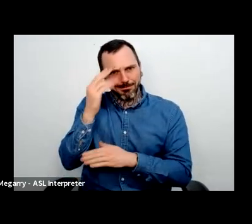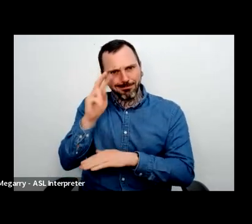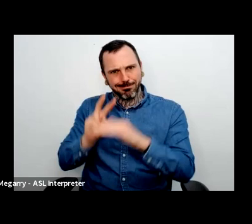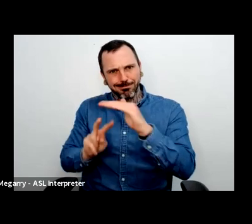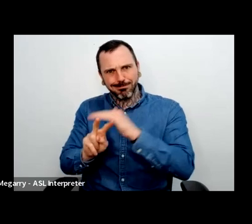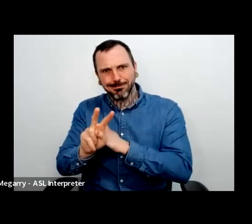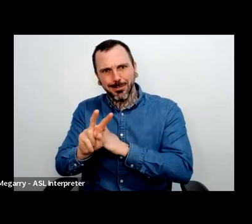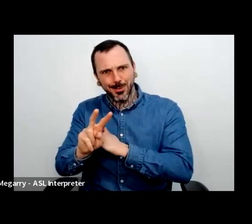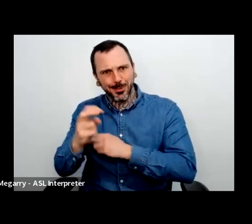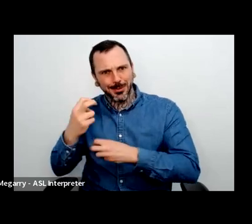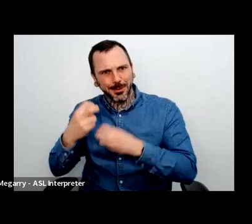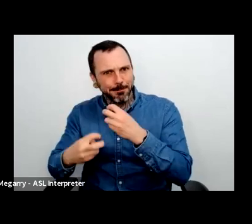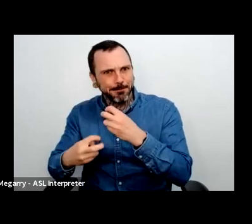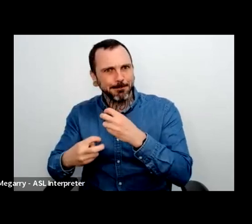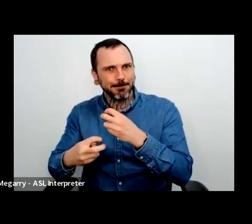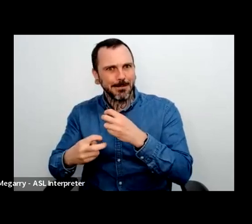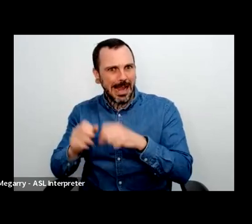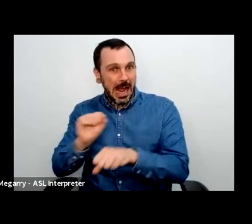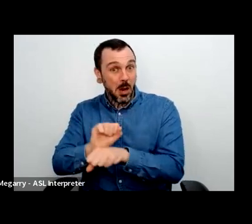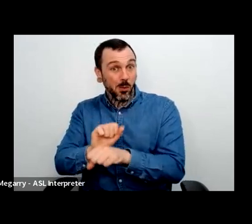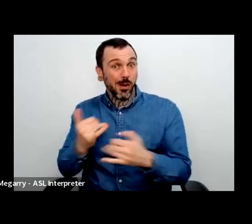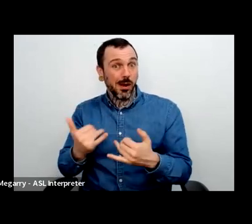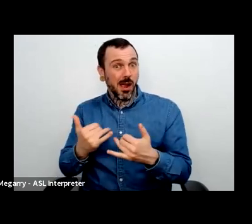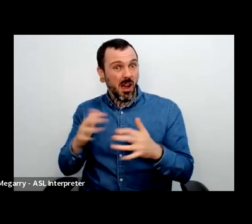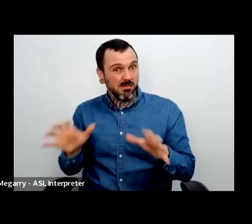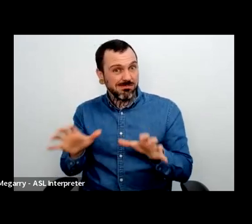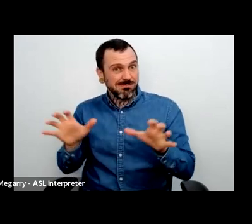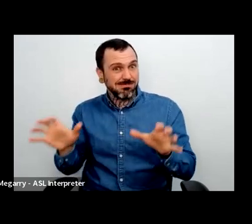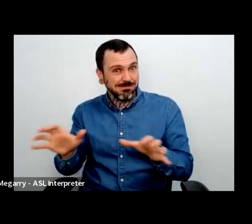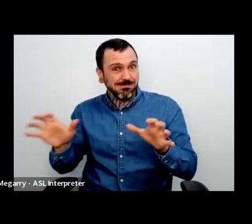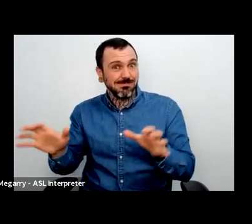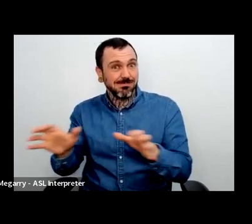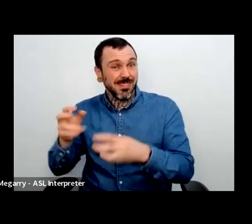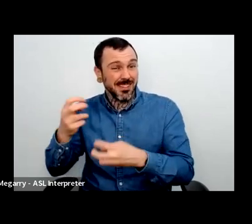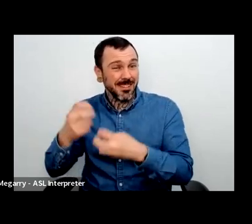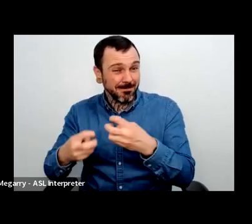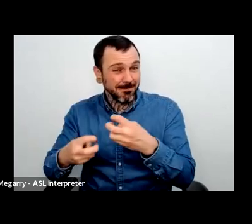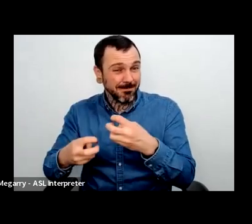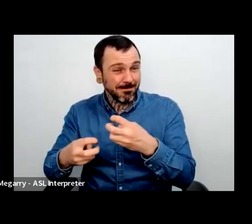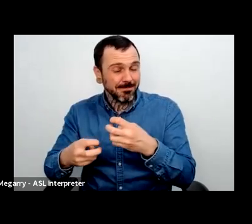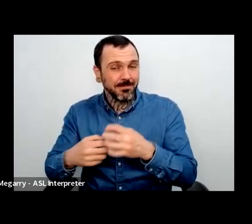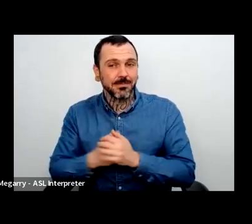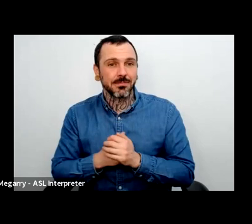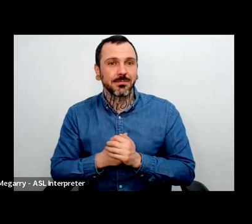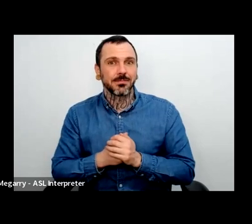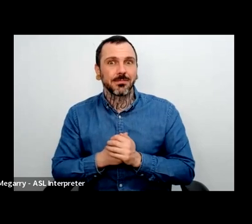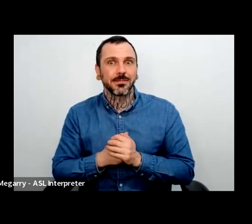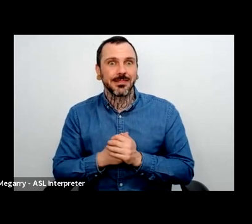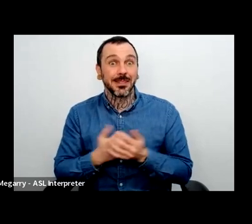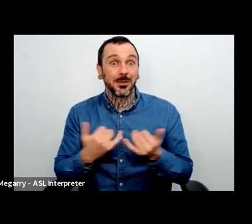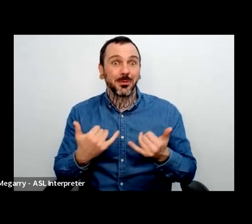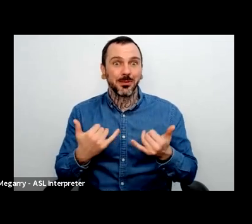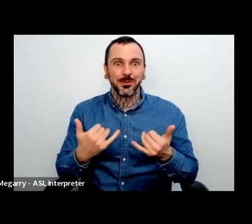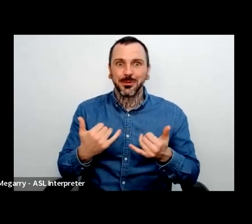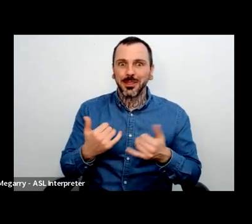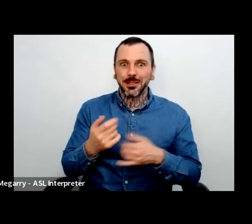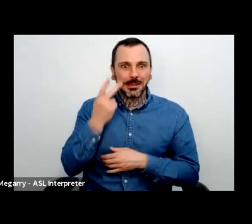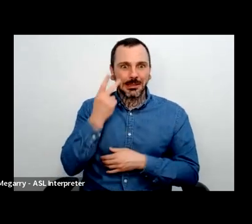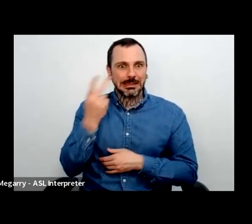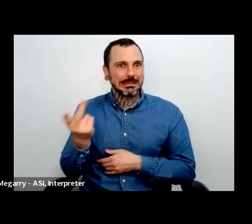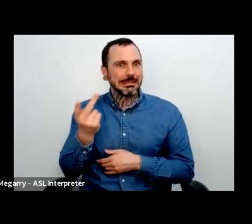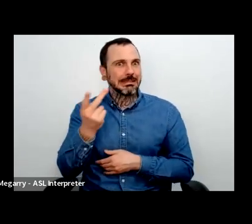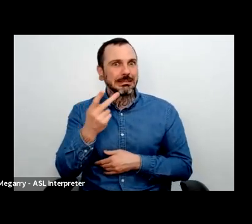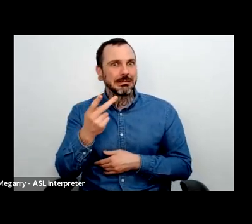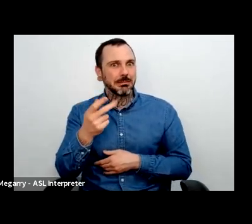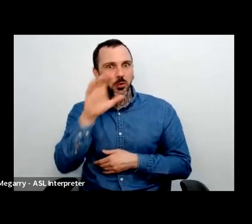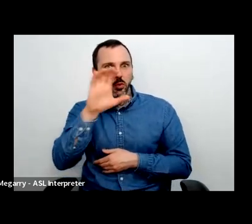hard work right now. And looking at the 100 or so people that we had on the call, and so many familiar names in